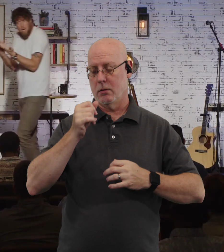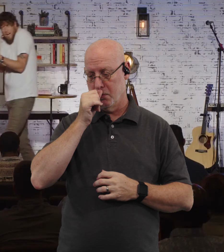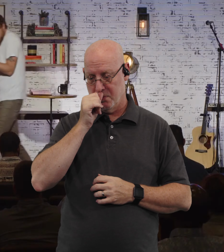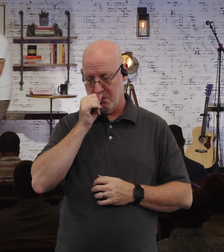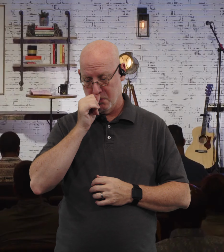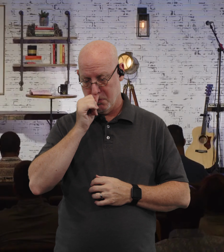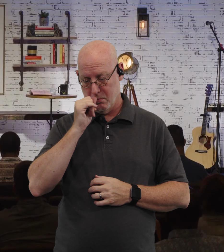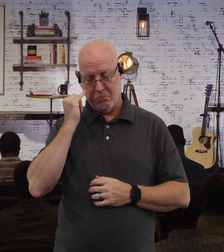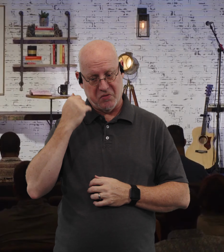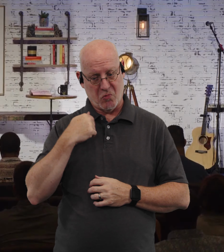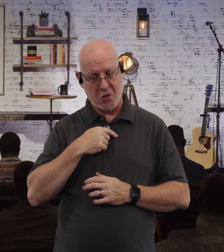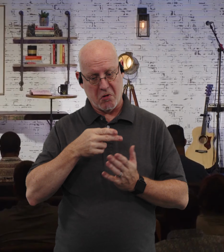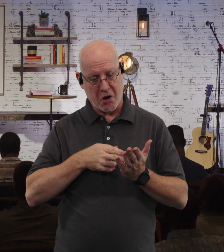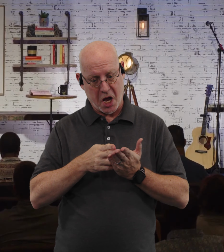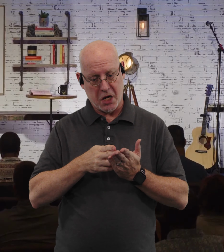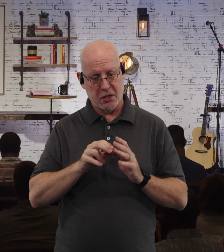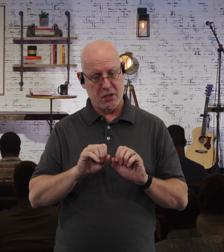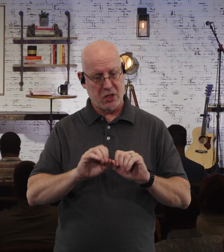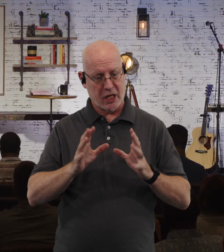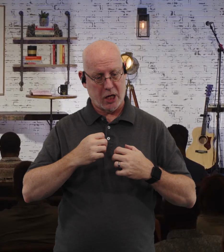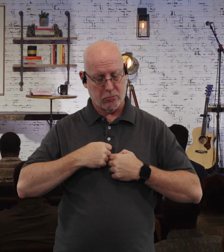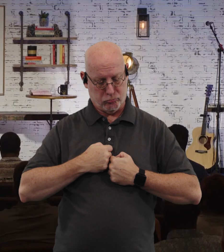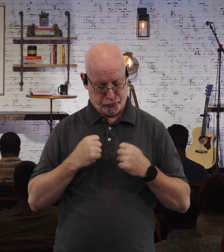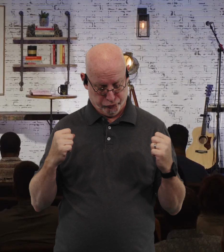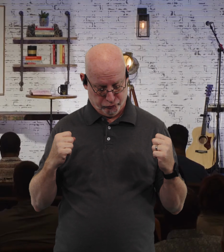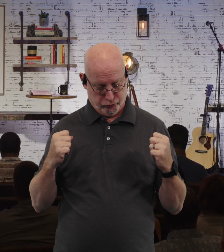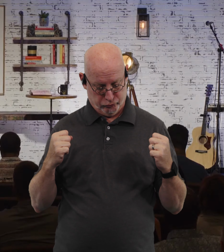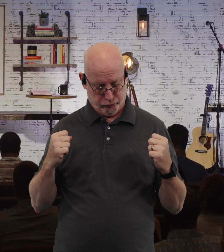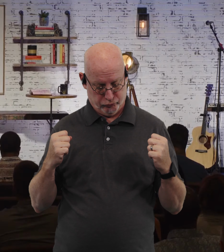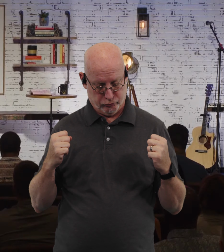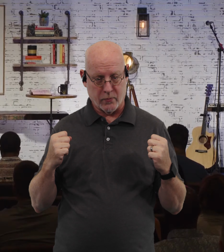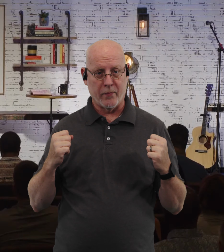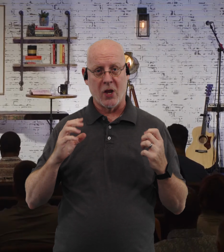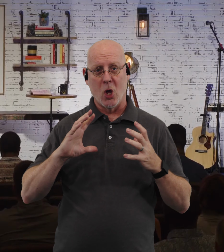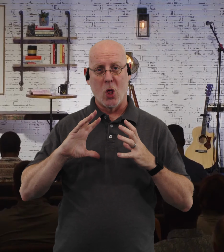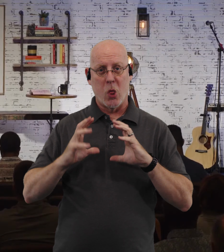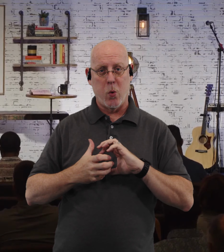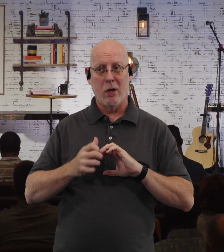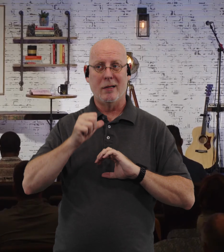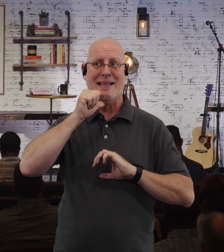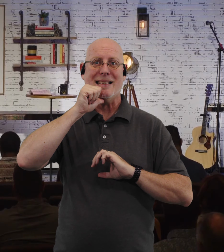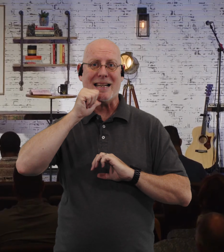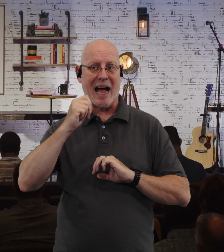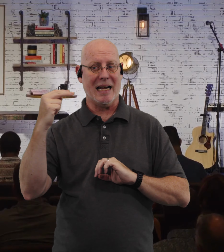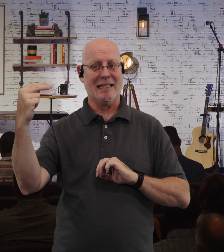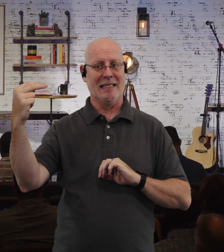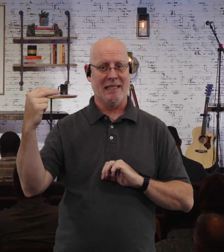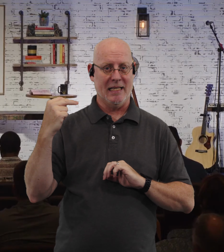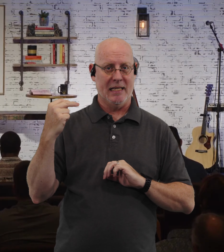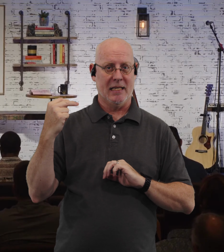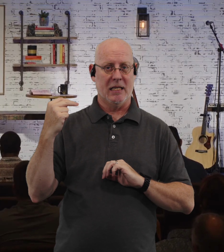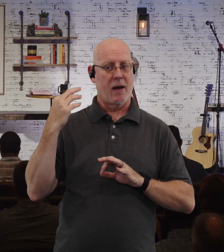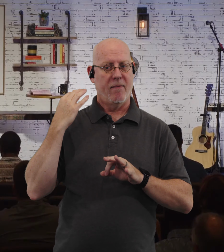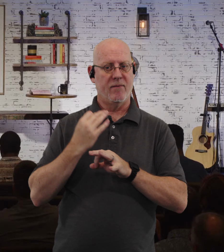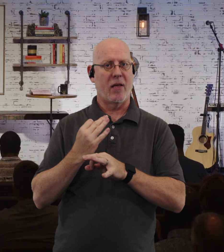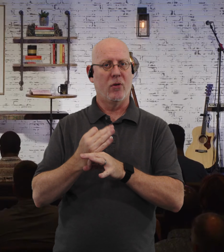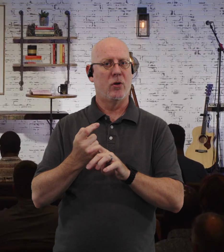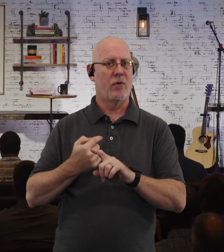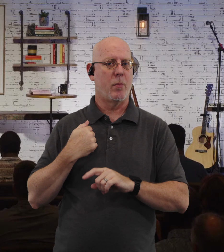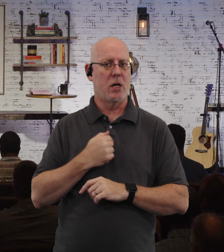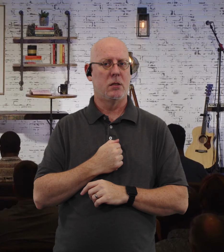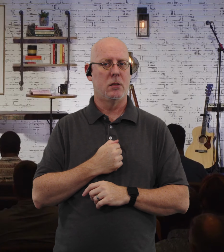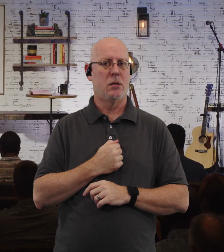just honest and frank, if the world is not seeing faithfulness